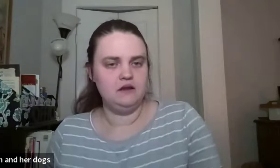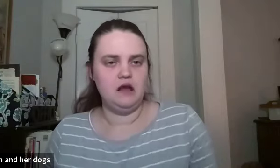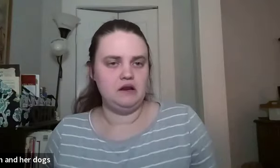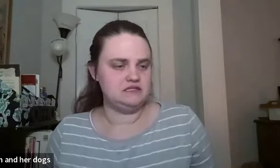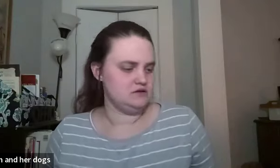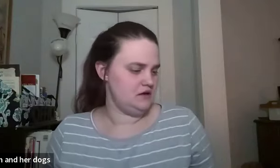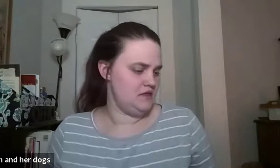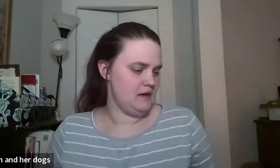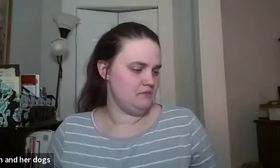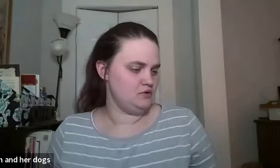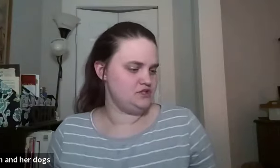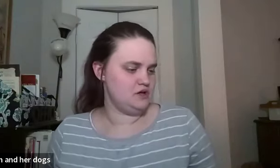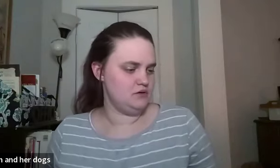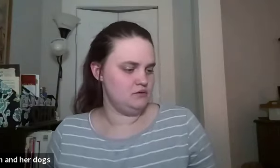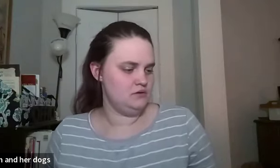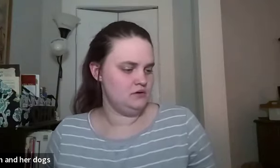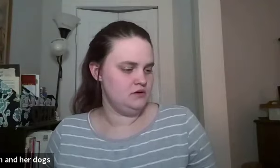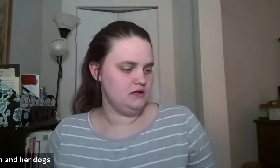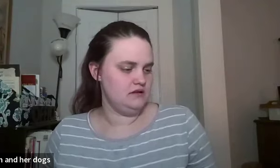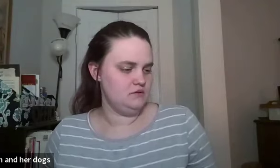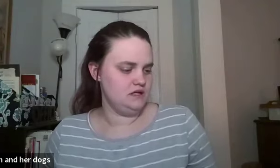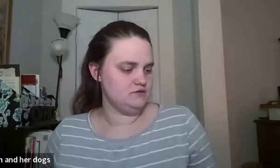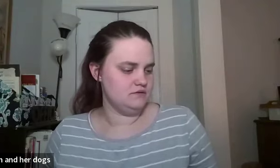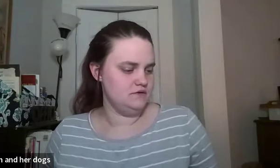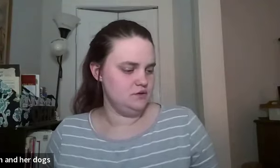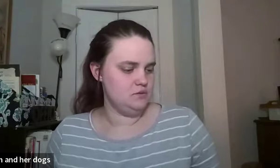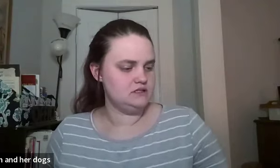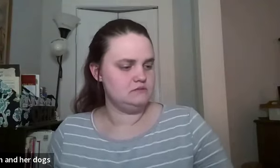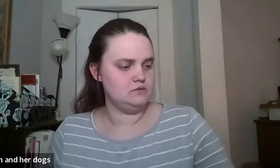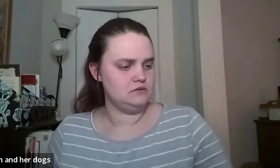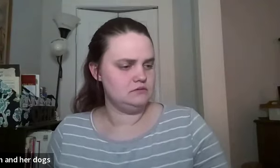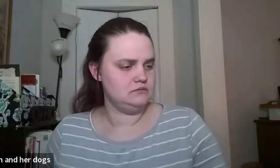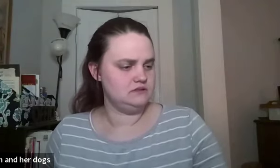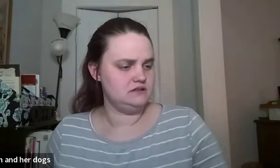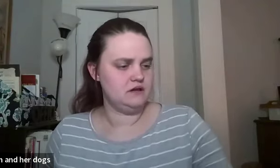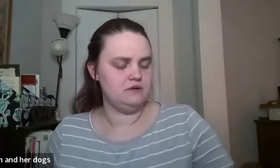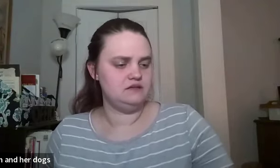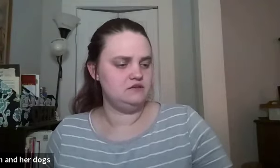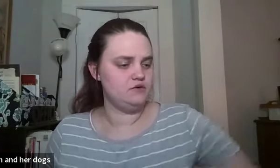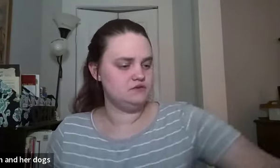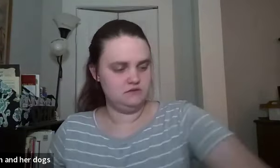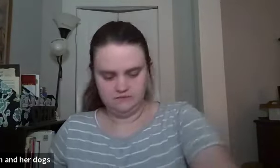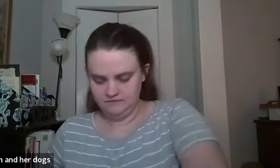Not necessarily on that, but more so anything we need to review once more. Let's see. Okay, we didn't do those.